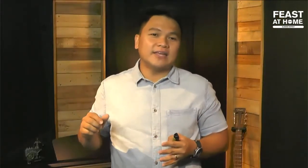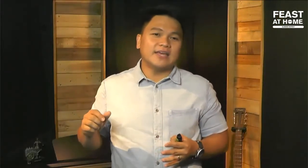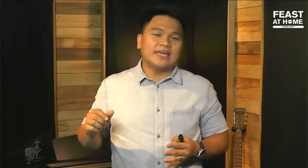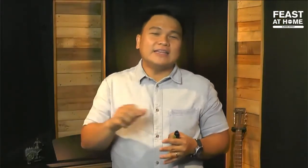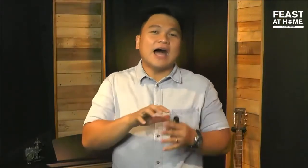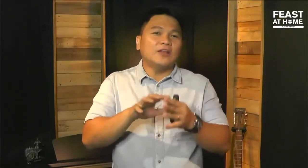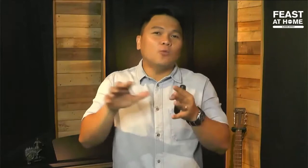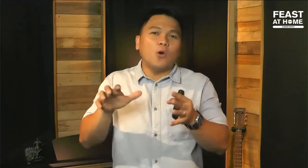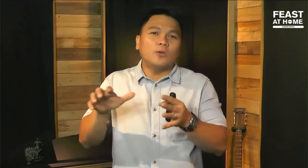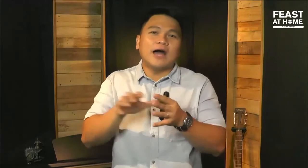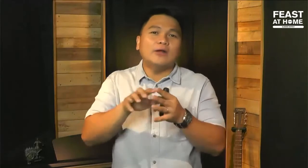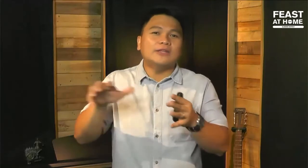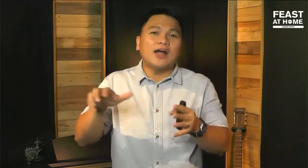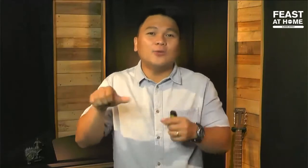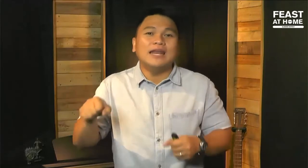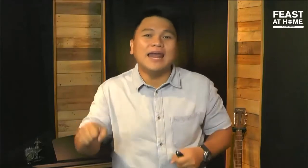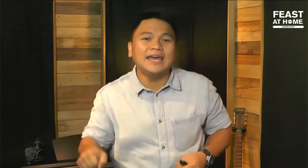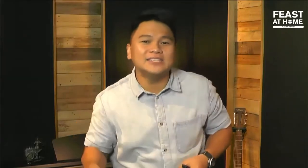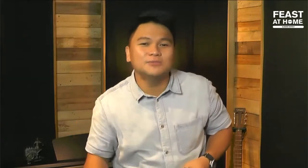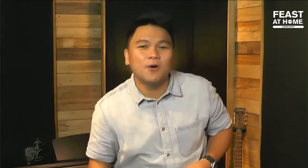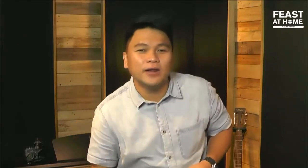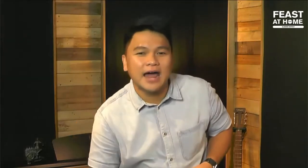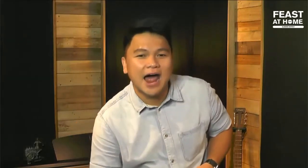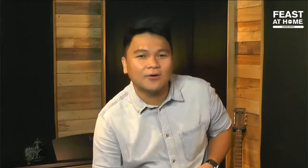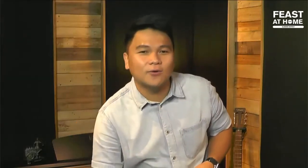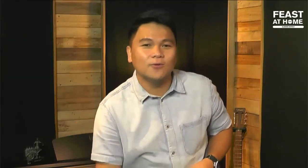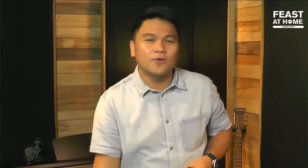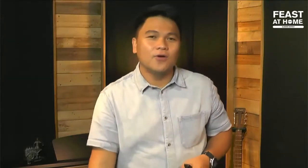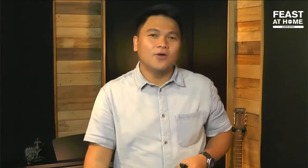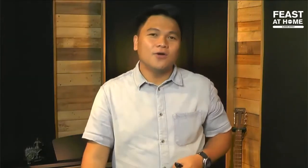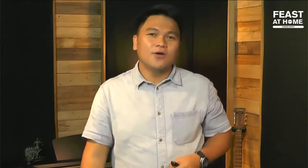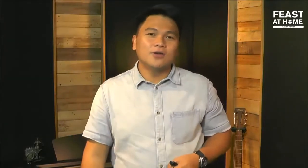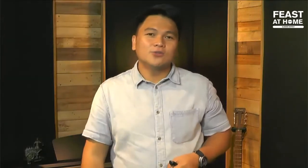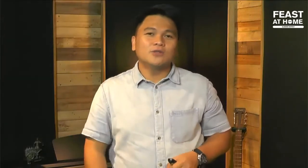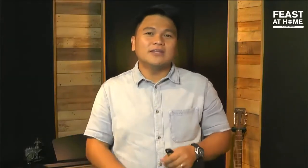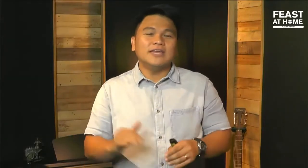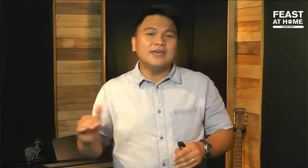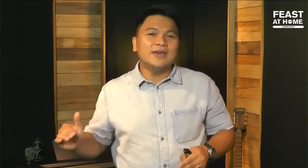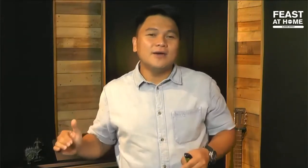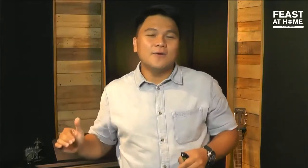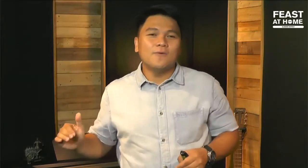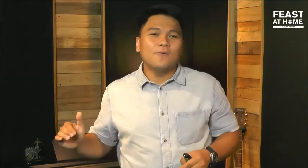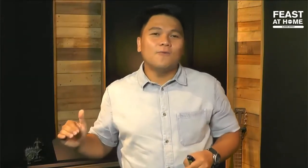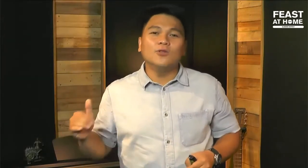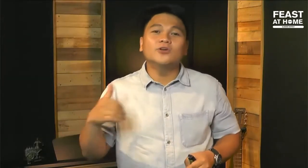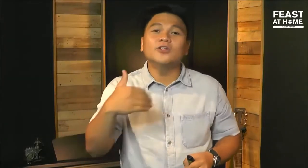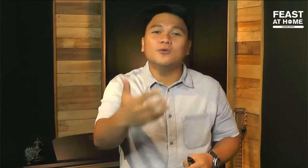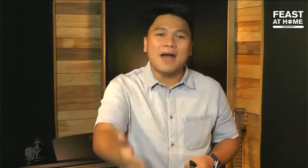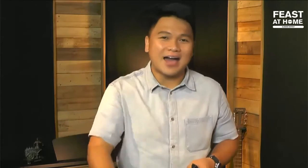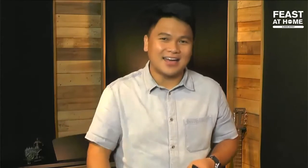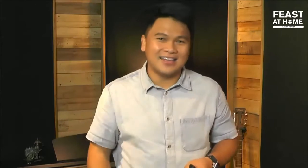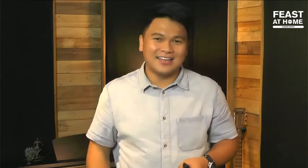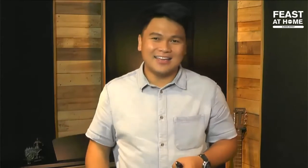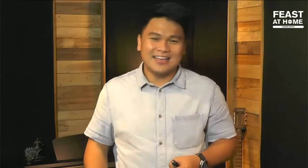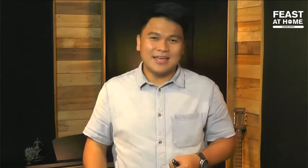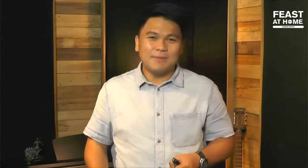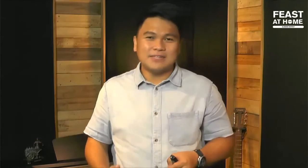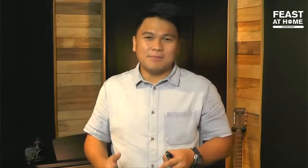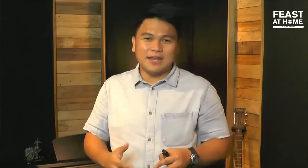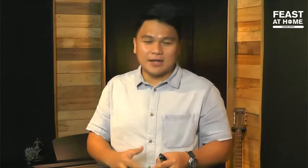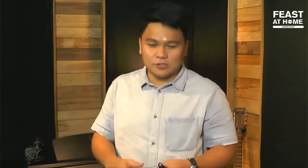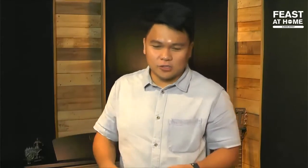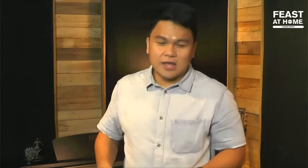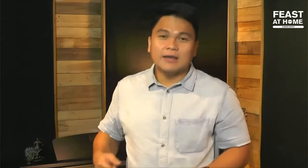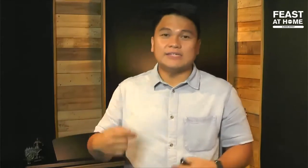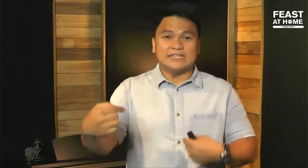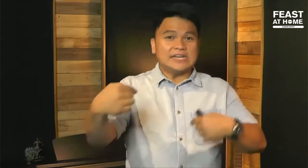point, God will lay His bow and arrow so that He won't hurt you back. Ibig